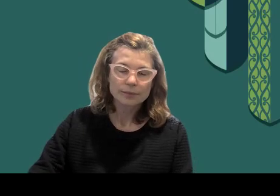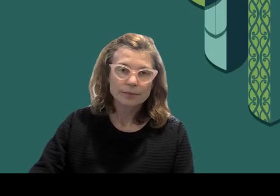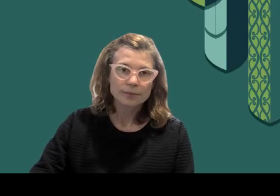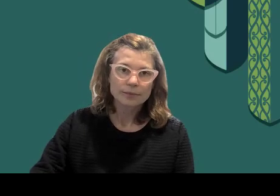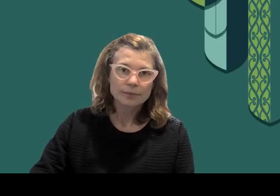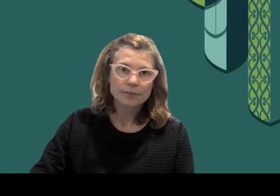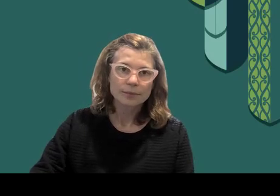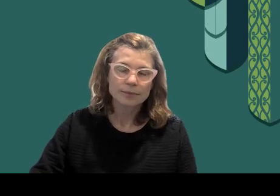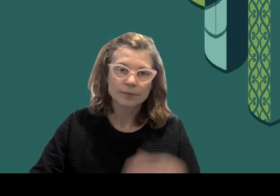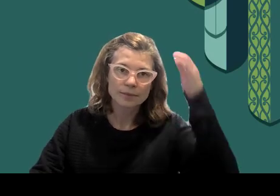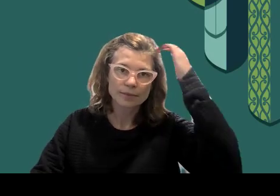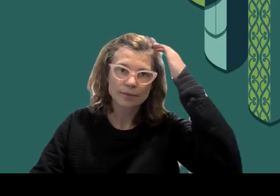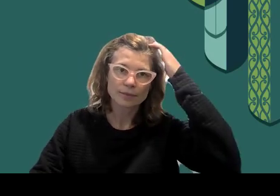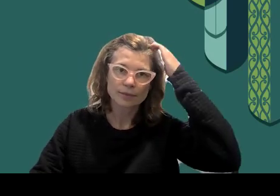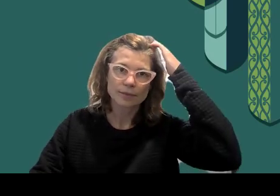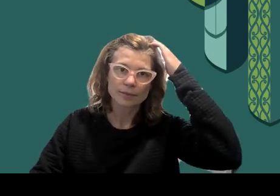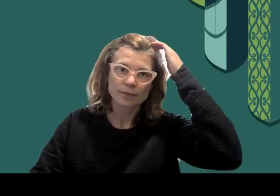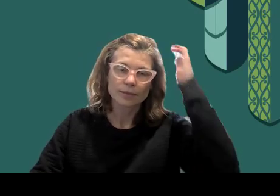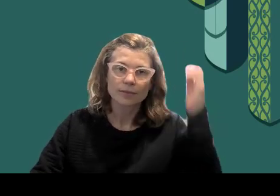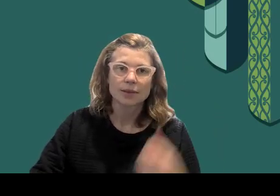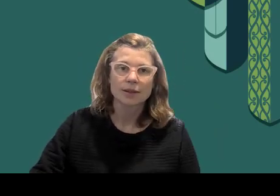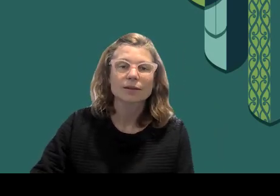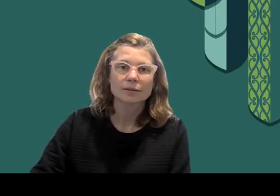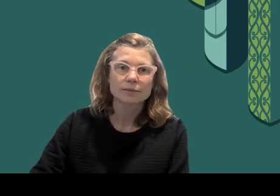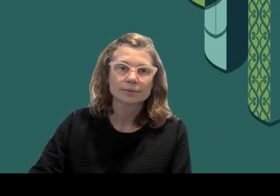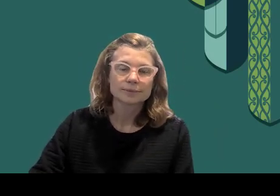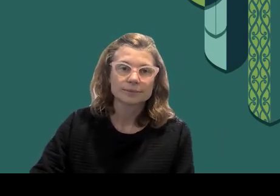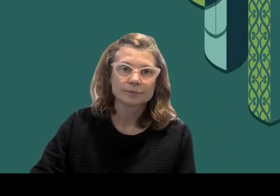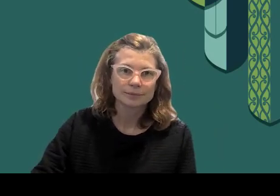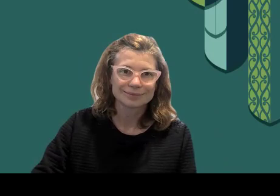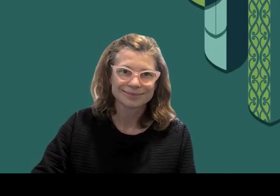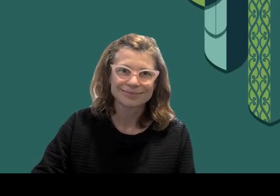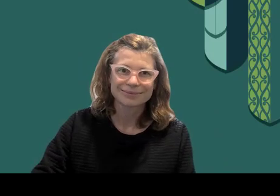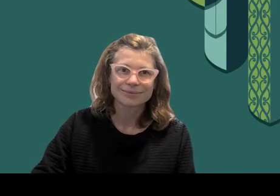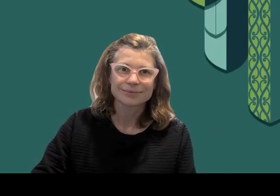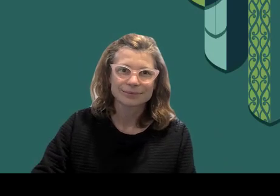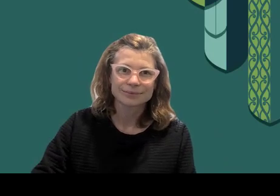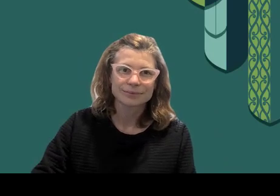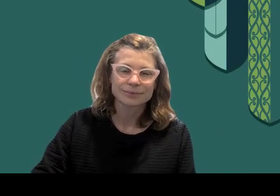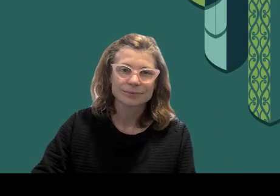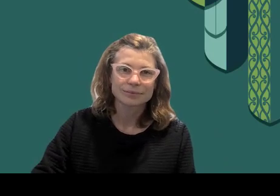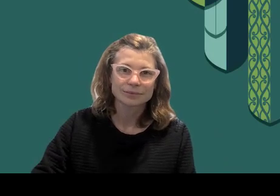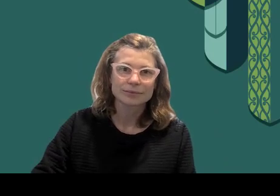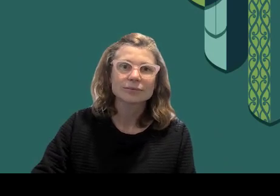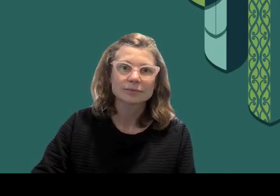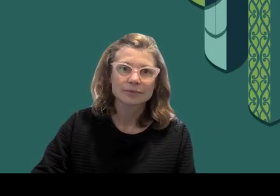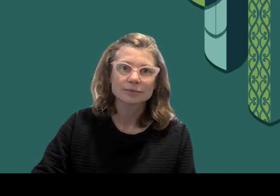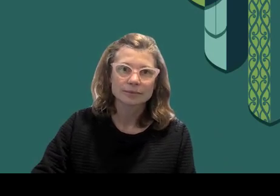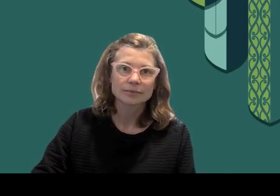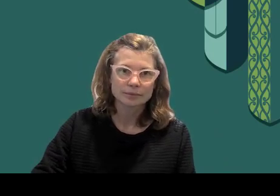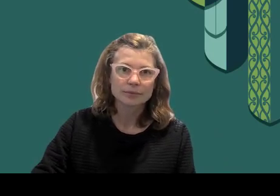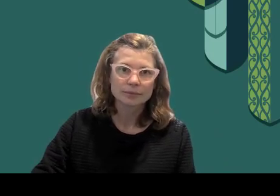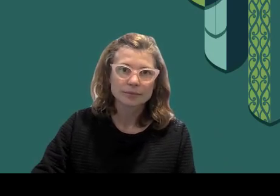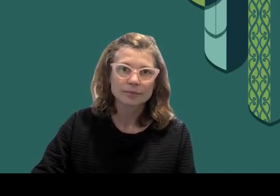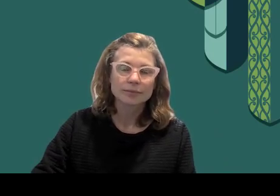side, start learning about remote leadership, which is an entirely different wheelhouse. And every so often you can go, oh yeah, that bit